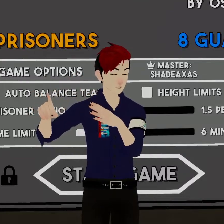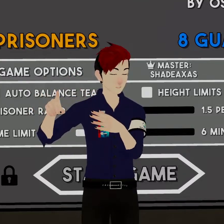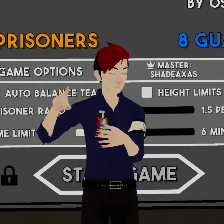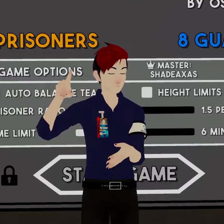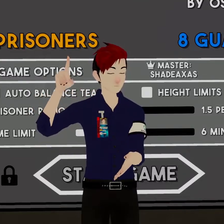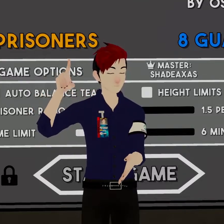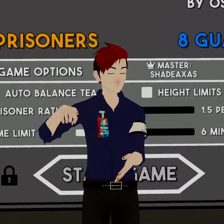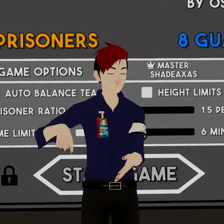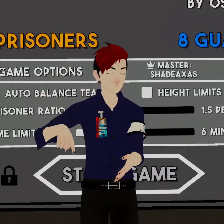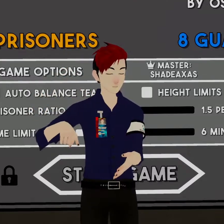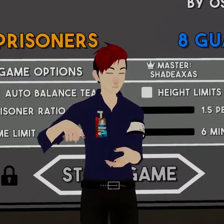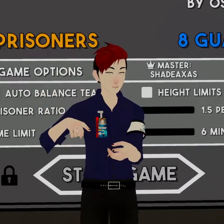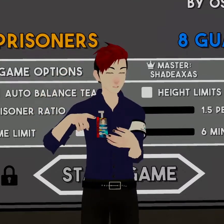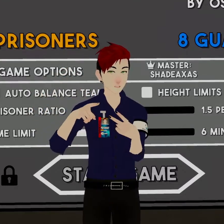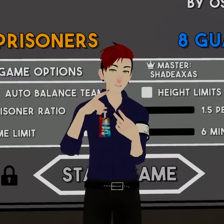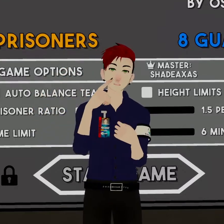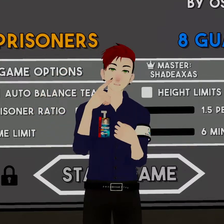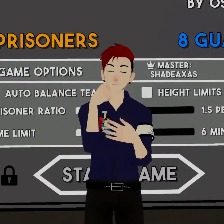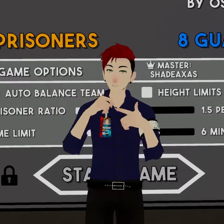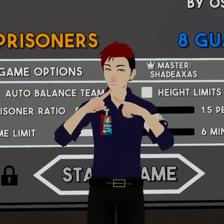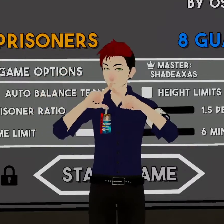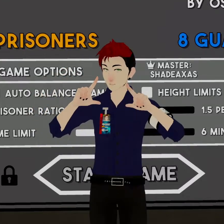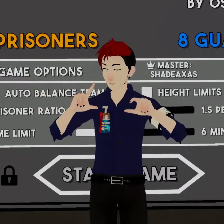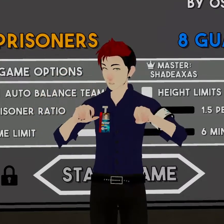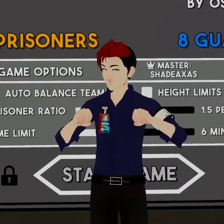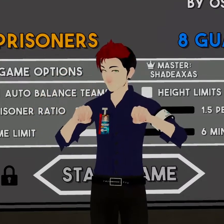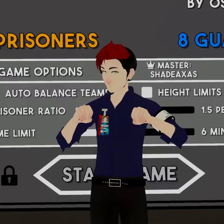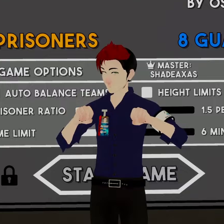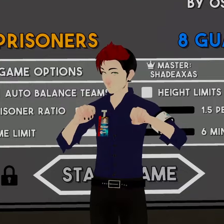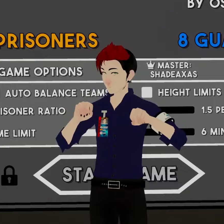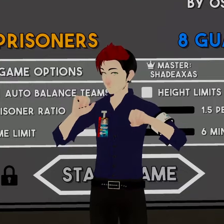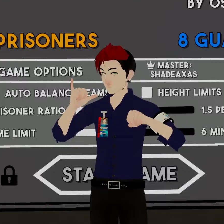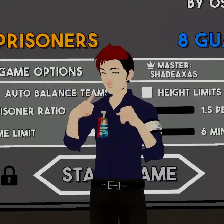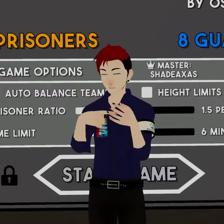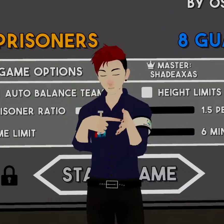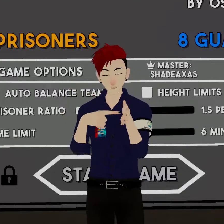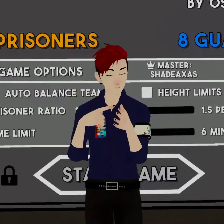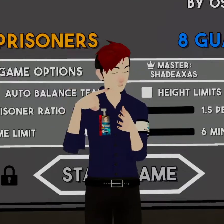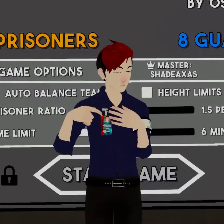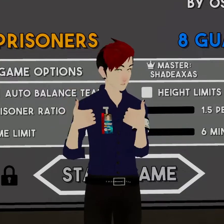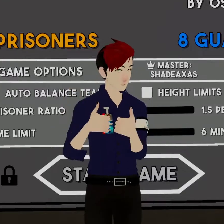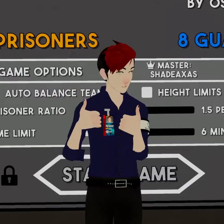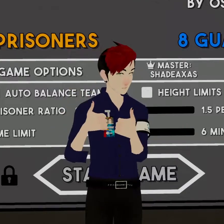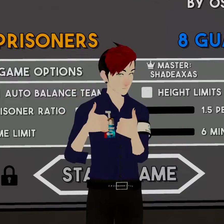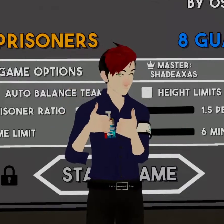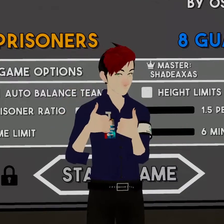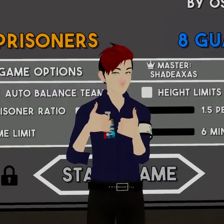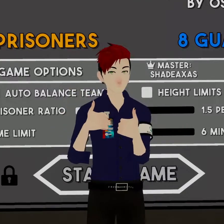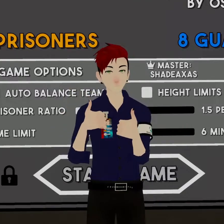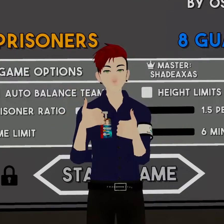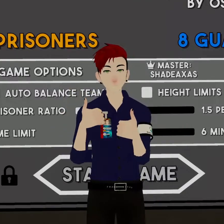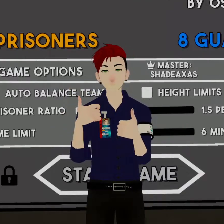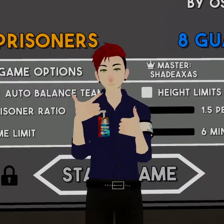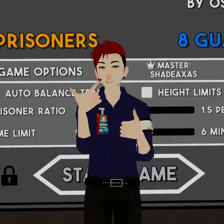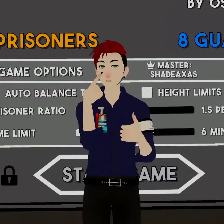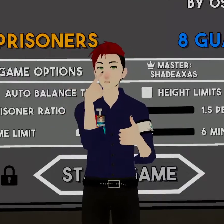escape, they need a red card. That is a requirement for this game. So